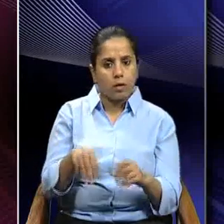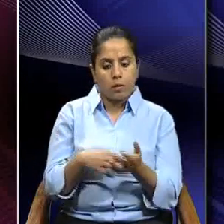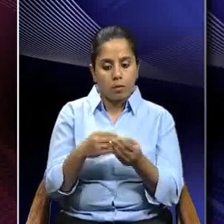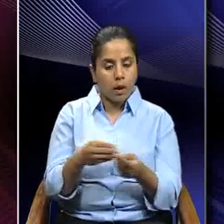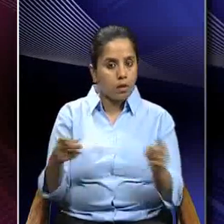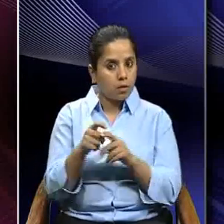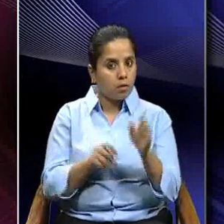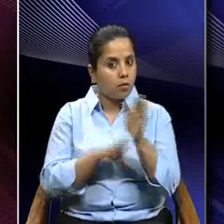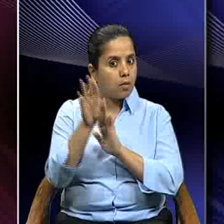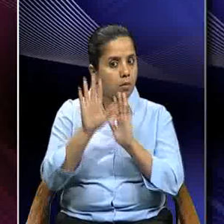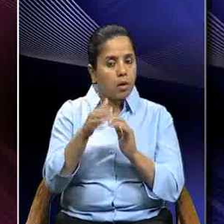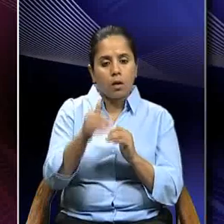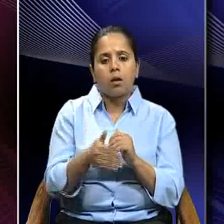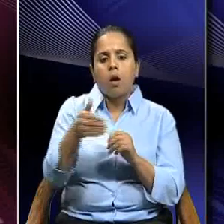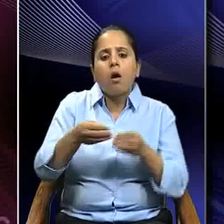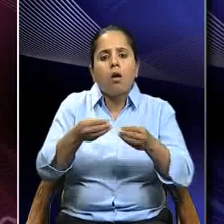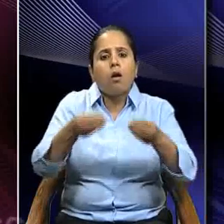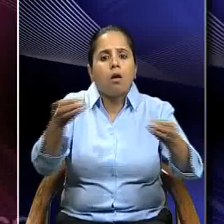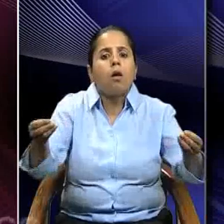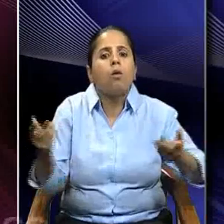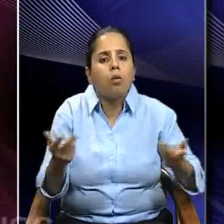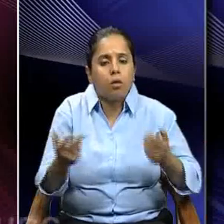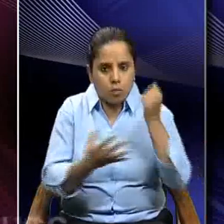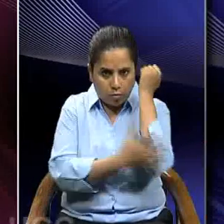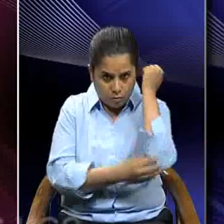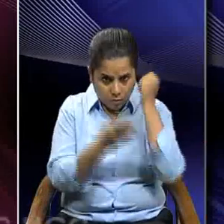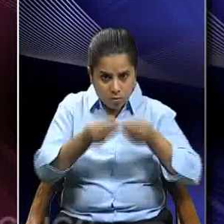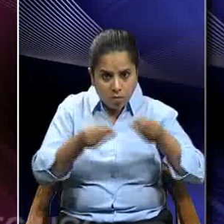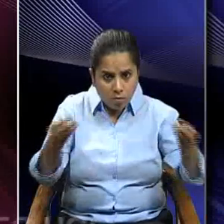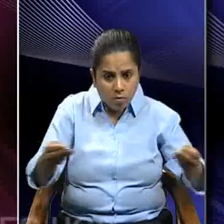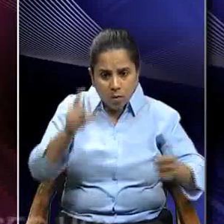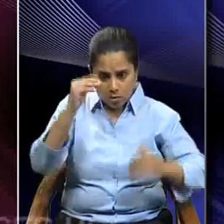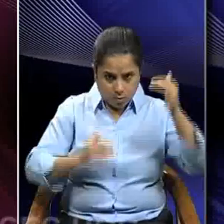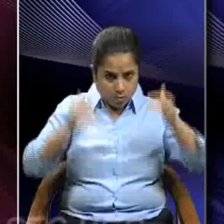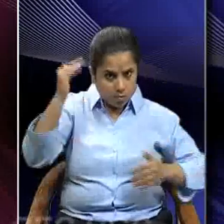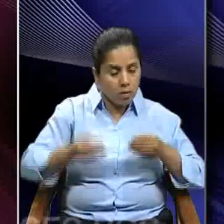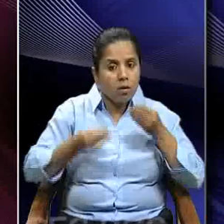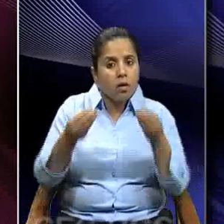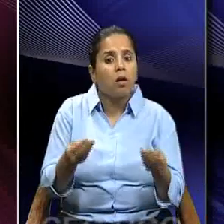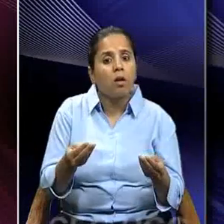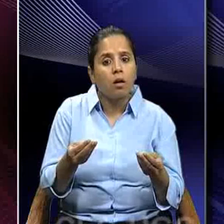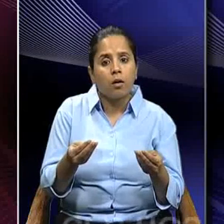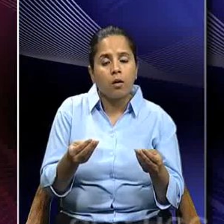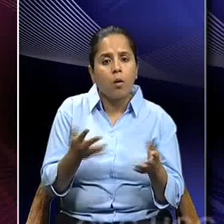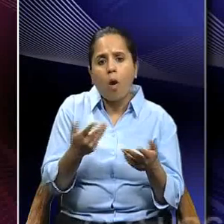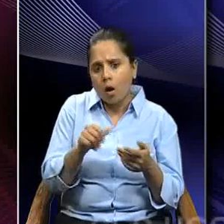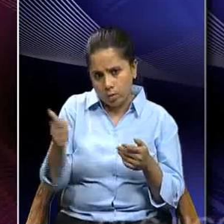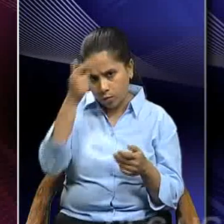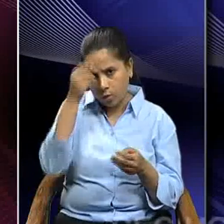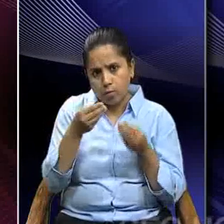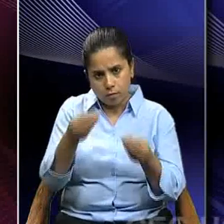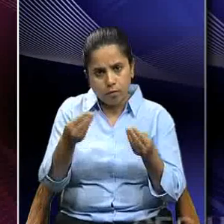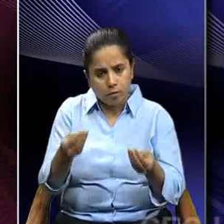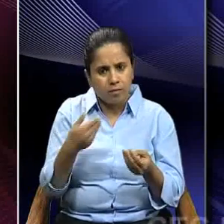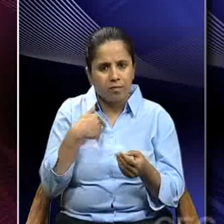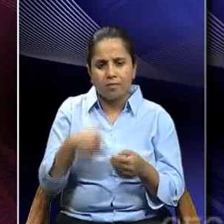developed, what you are going to distribute? Poverty, disparity, or any other problem. So we are not